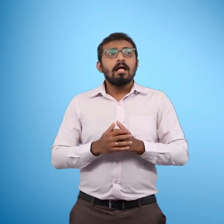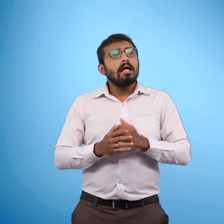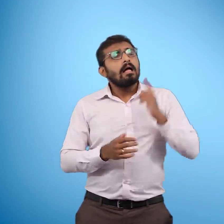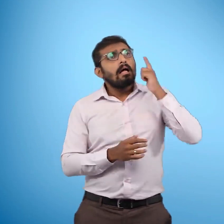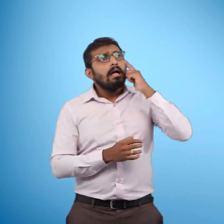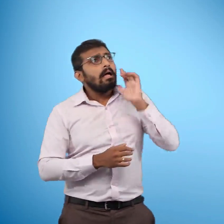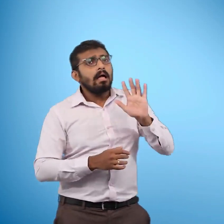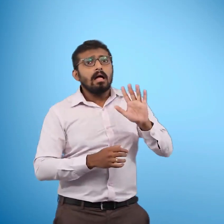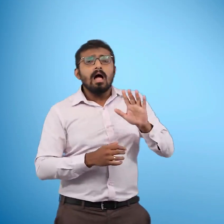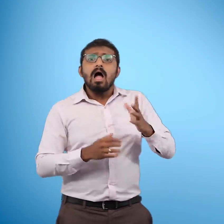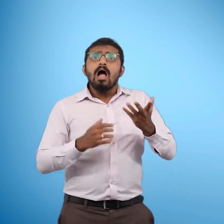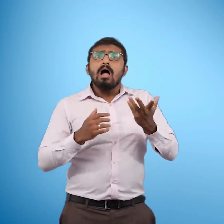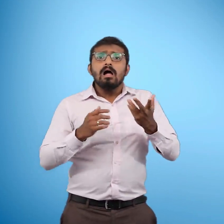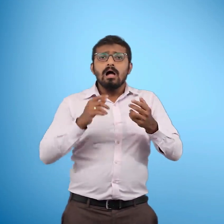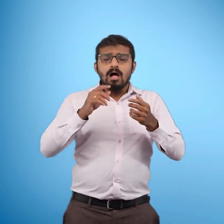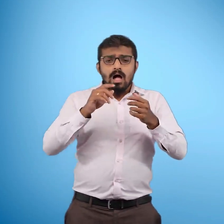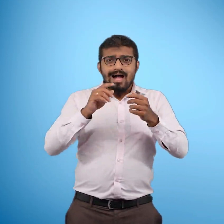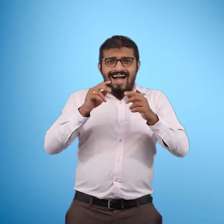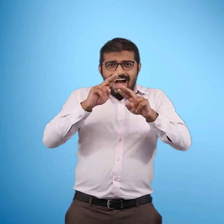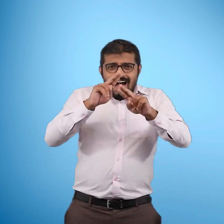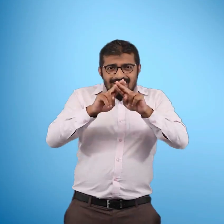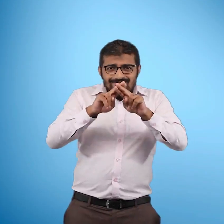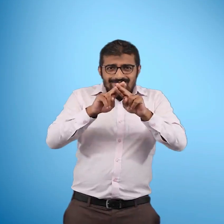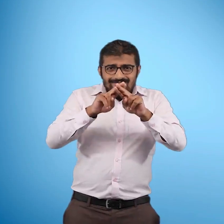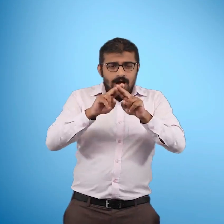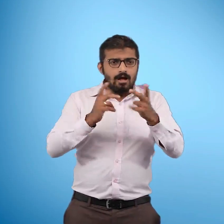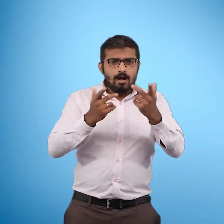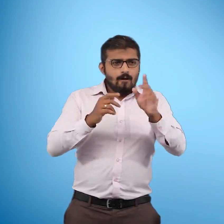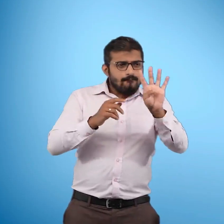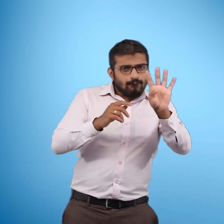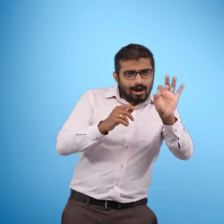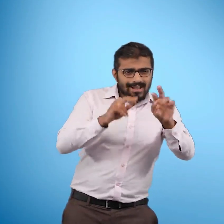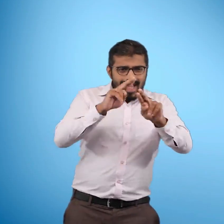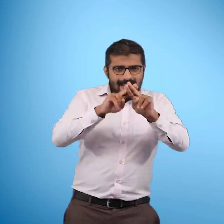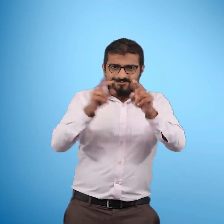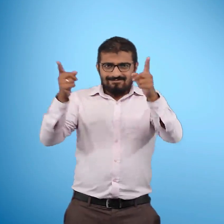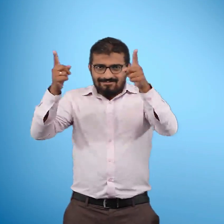what are the factors written in the common, that is, purple part of the circle?